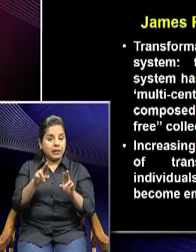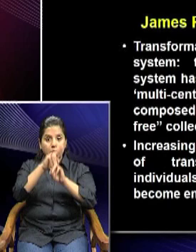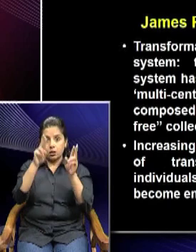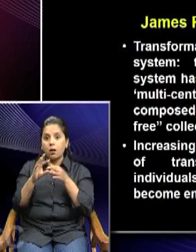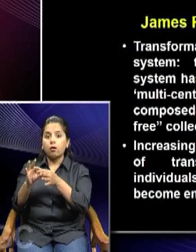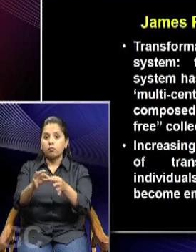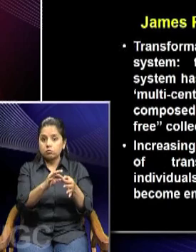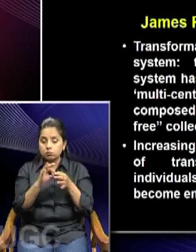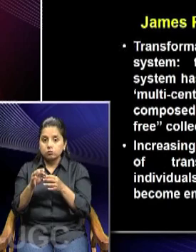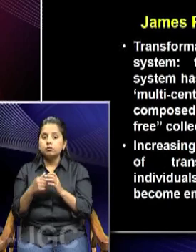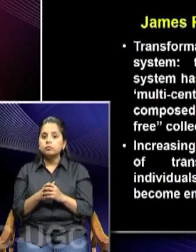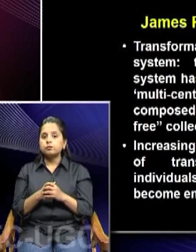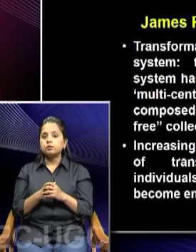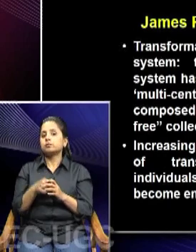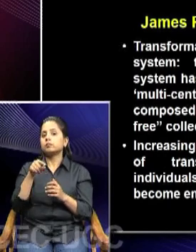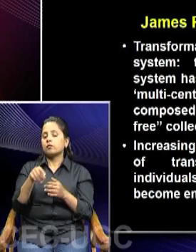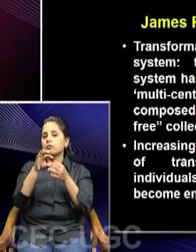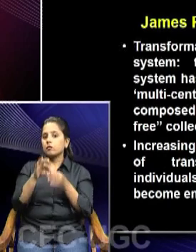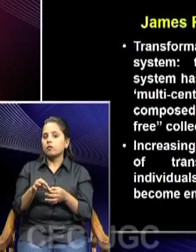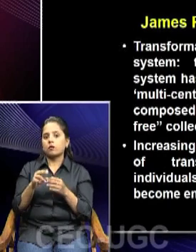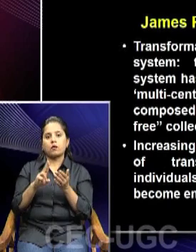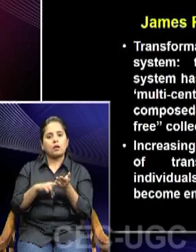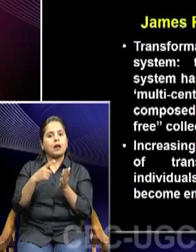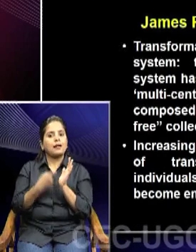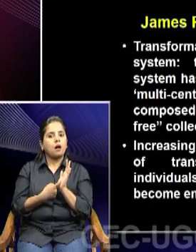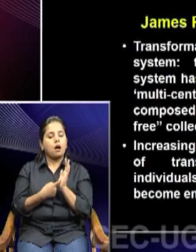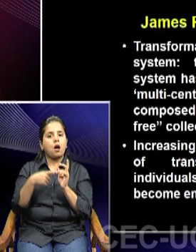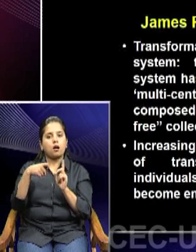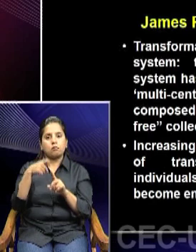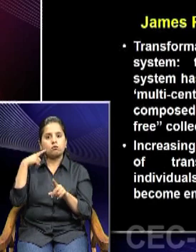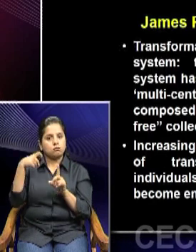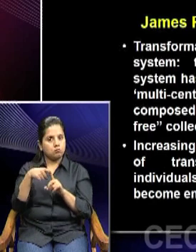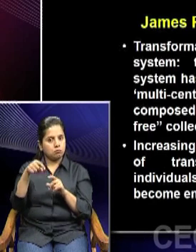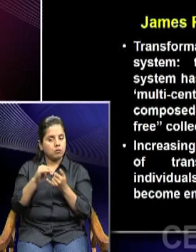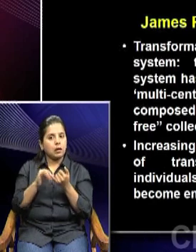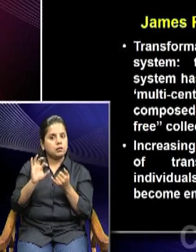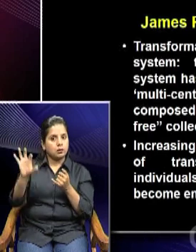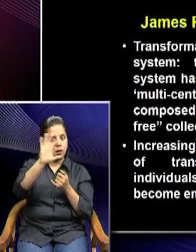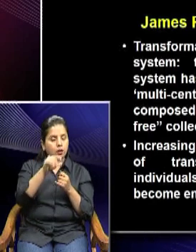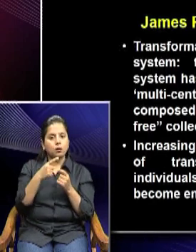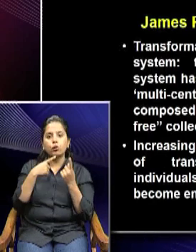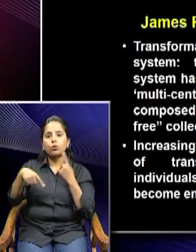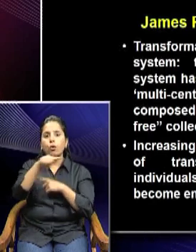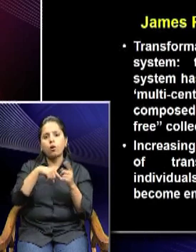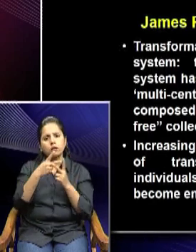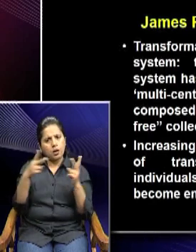relations in which the anarchic states interact with